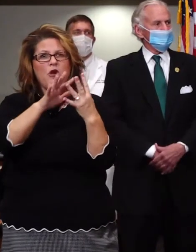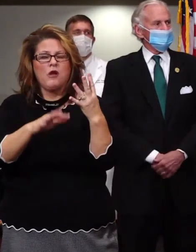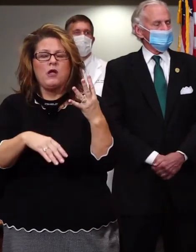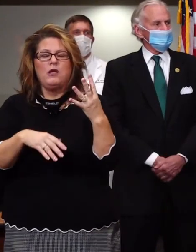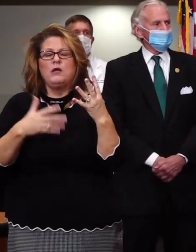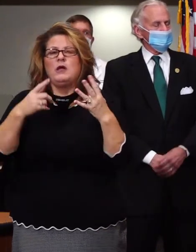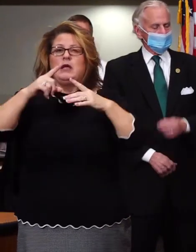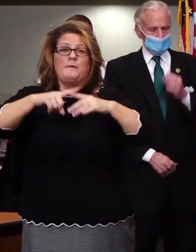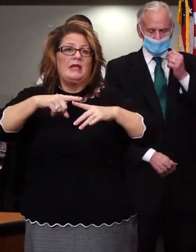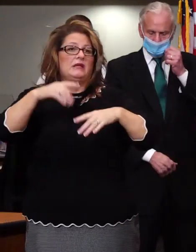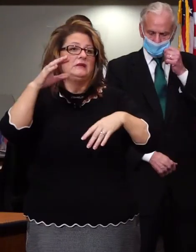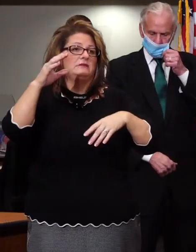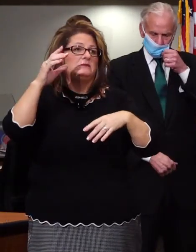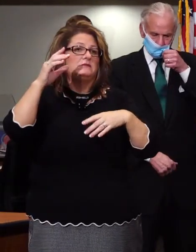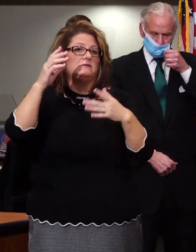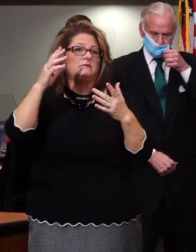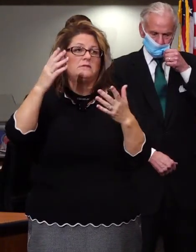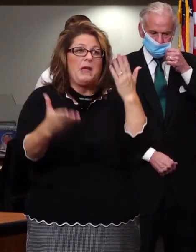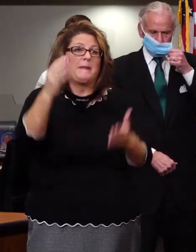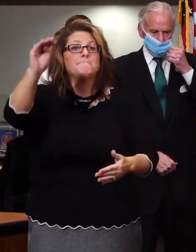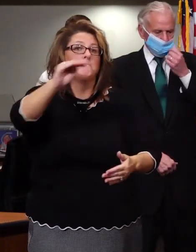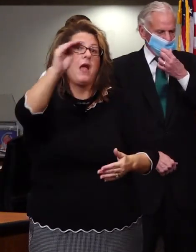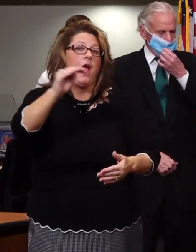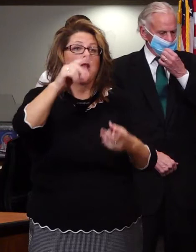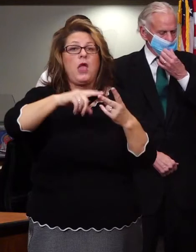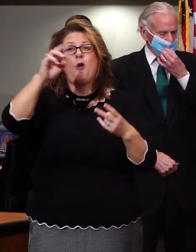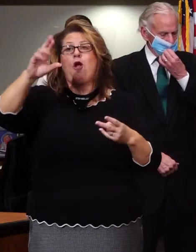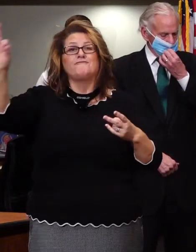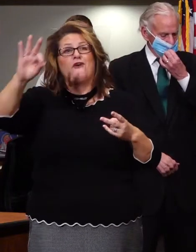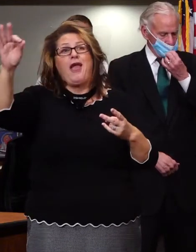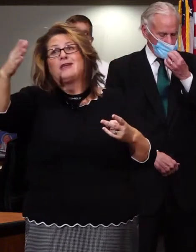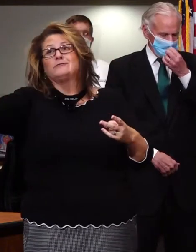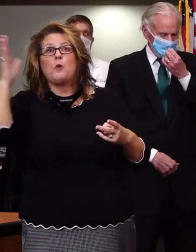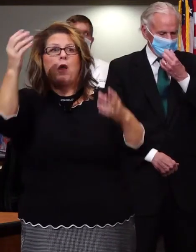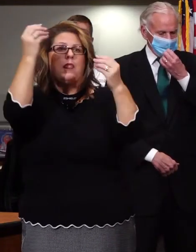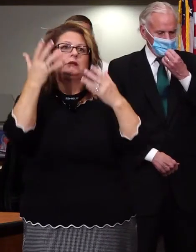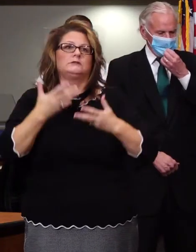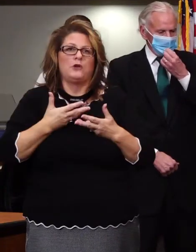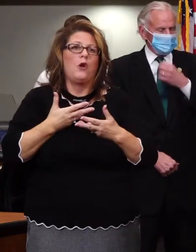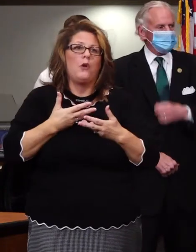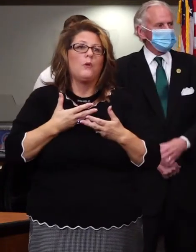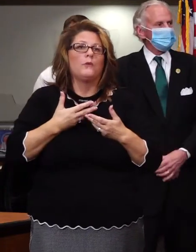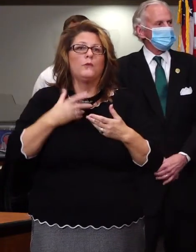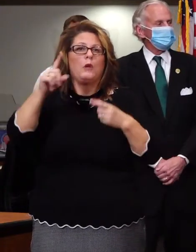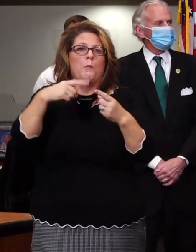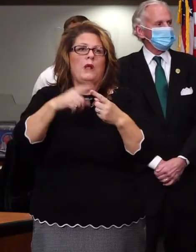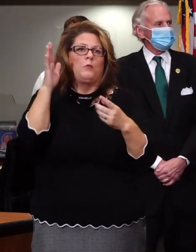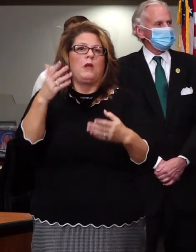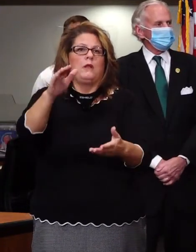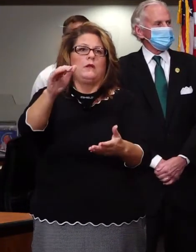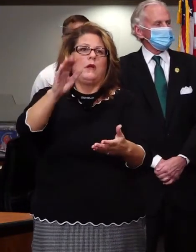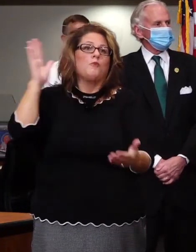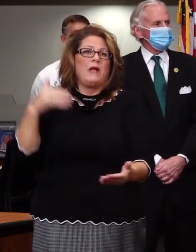don't know if that's going to come on Monday. I don't know if that's going to come on Friday. And so that does put us in a little bit of a position to where we are